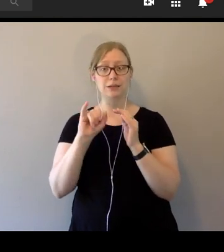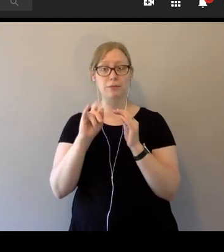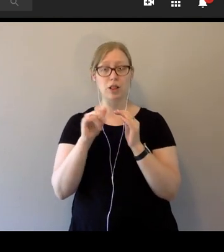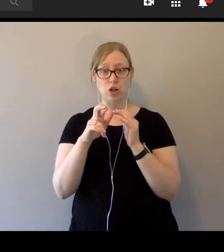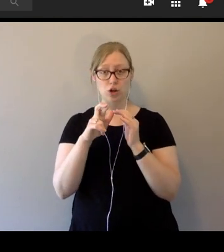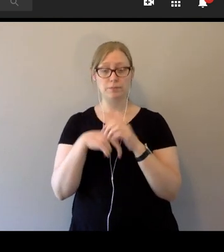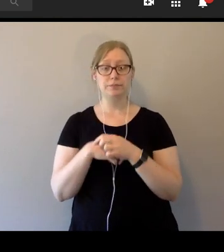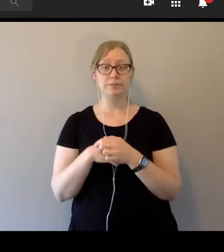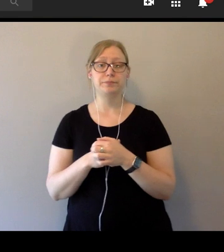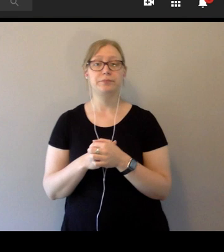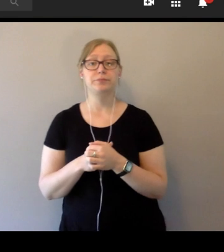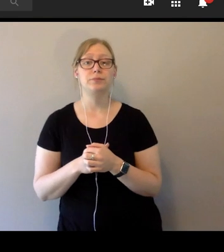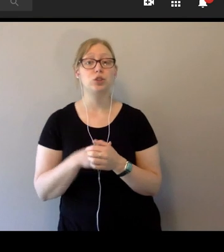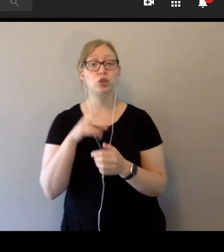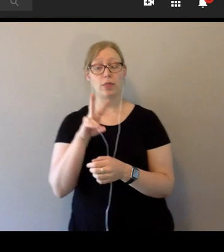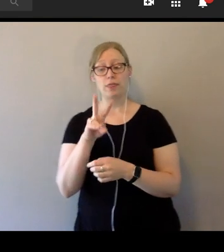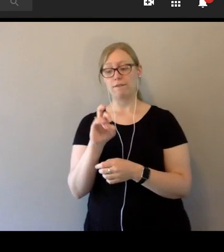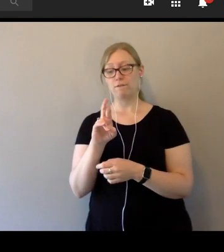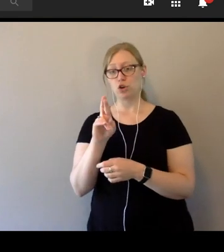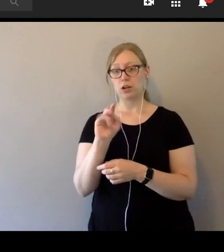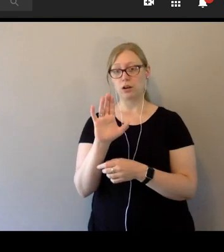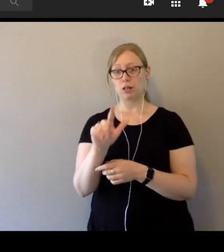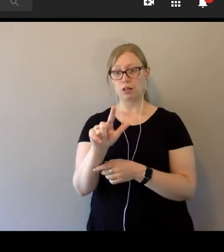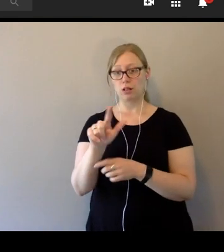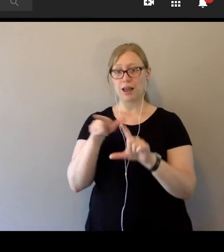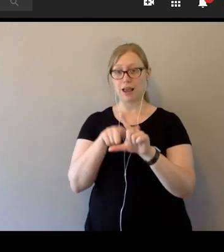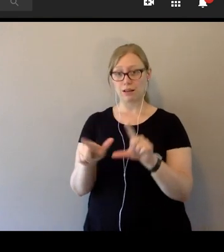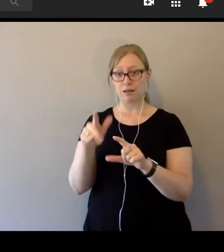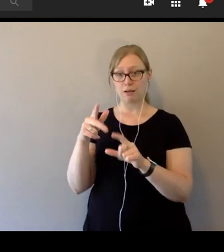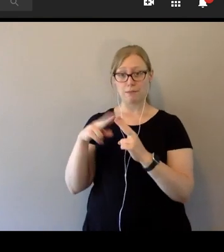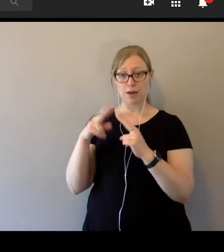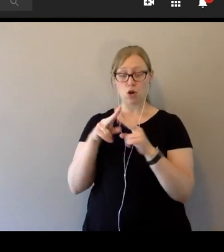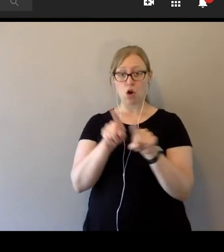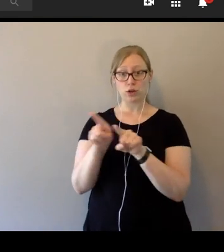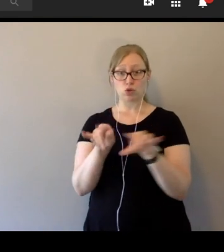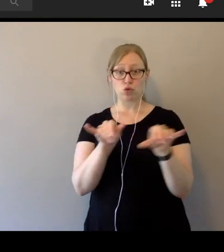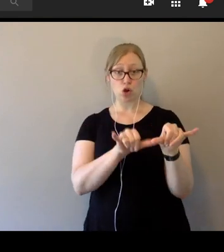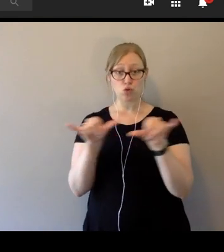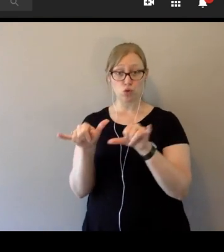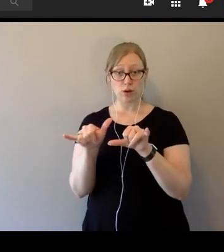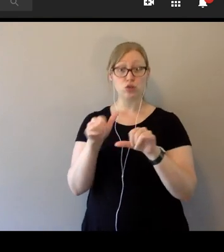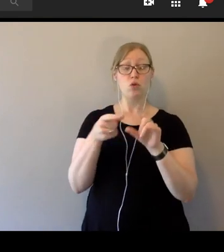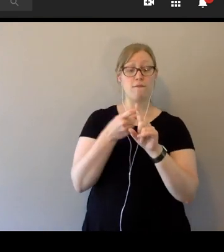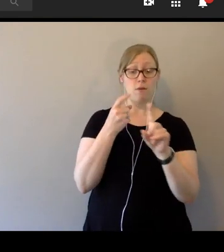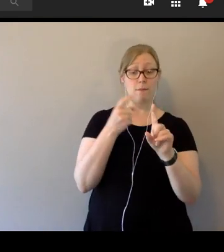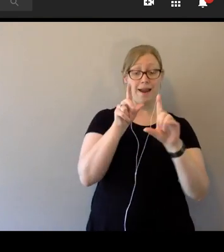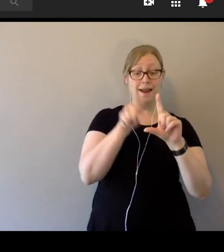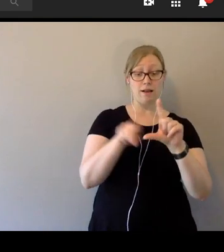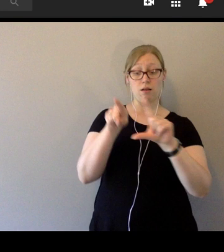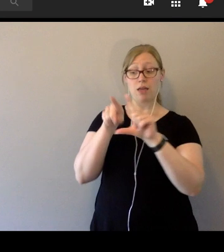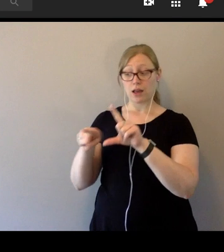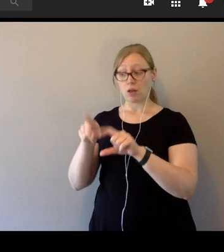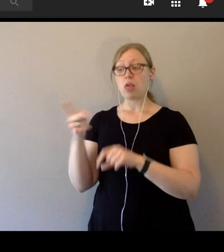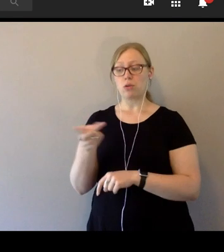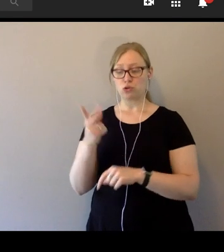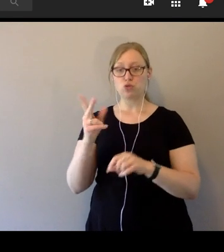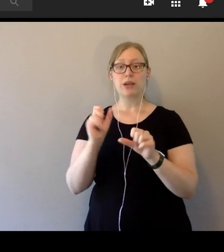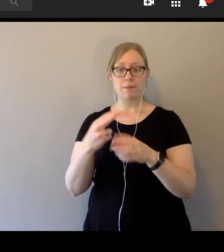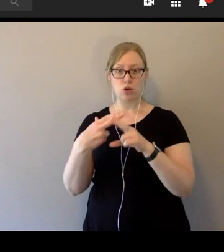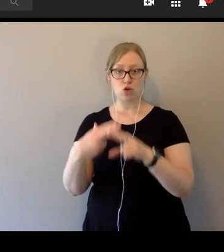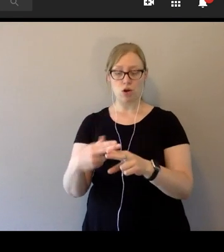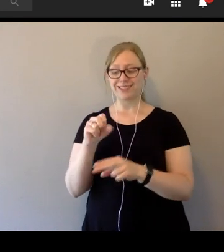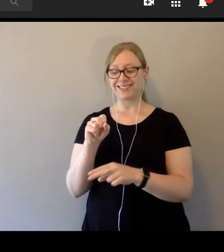The vertical angle pair is also congruent. So by angle, these are similar triangles. So I know that